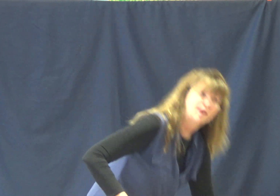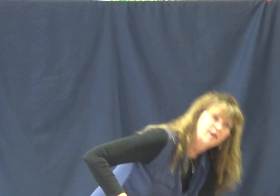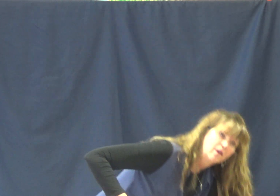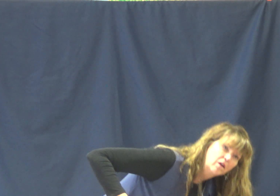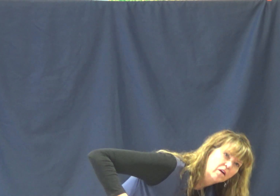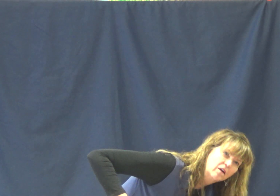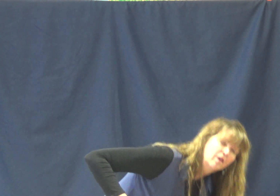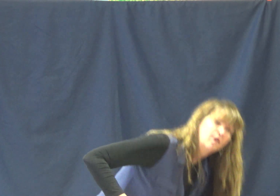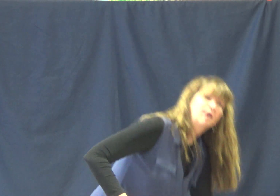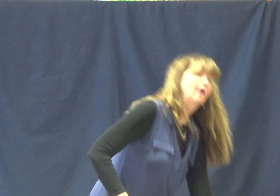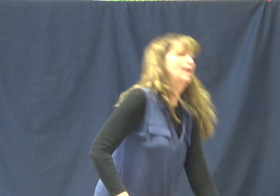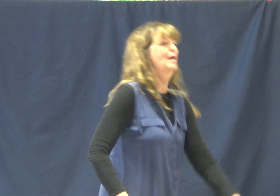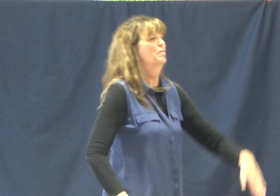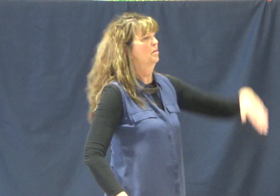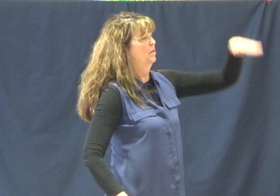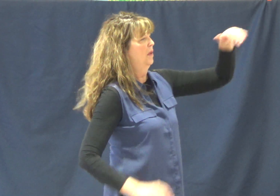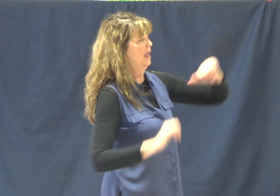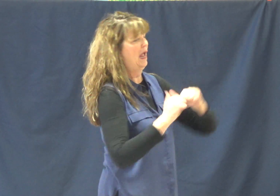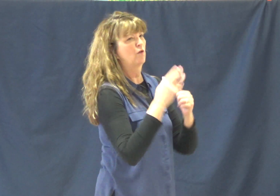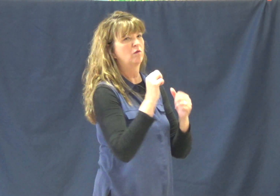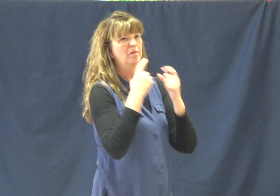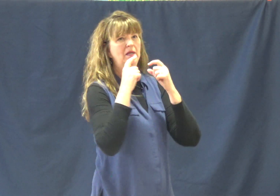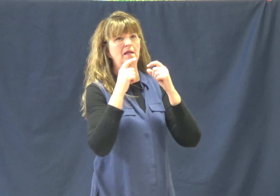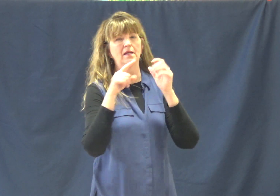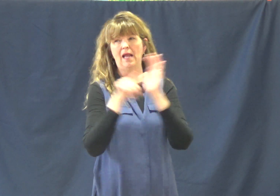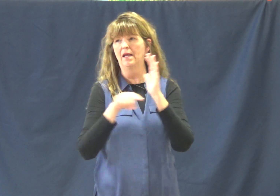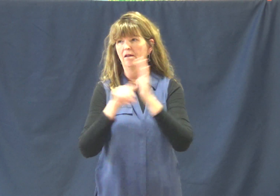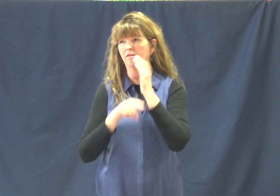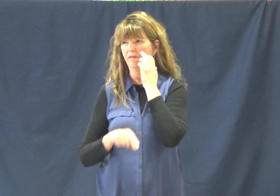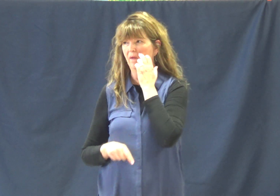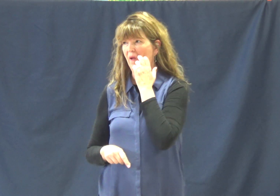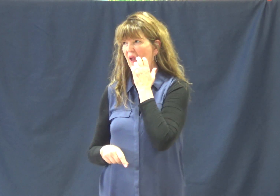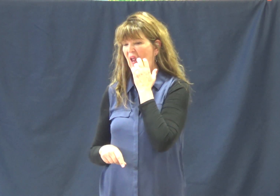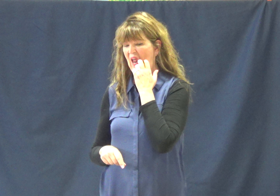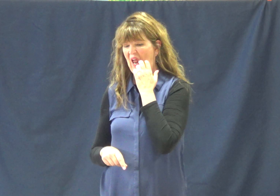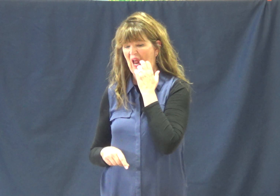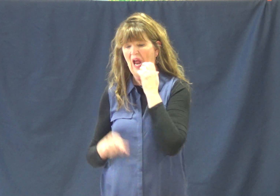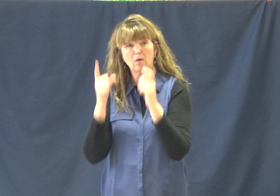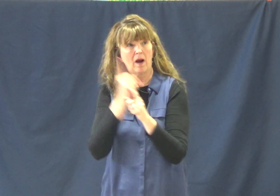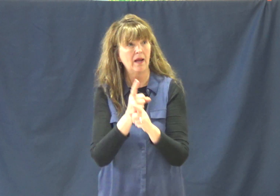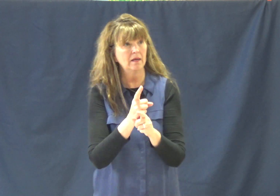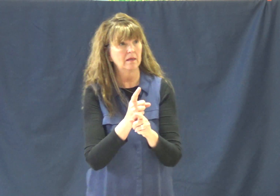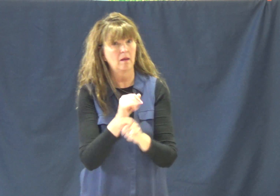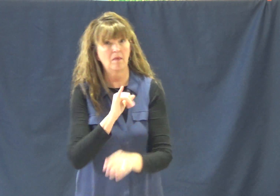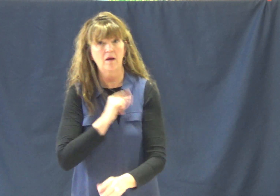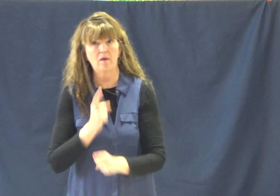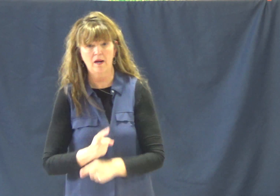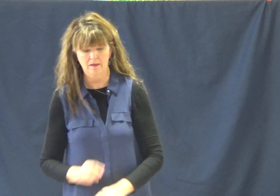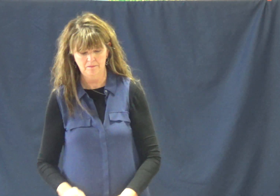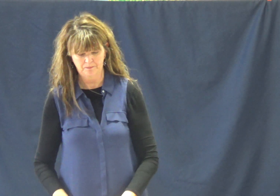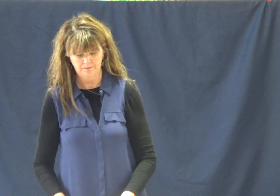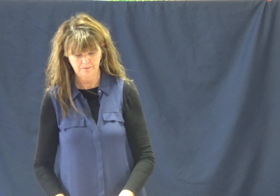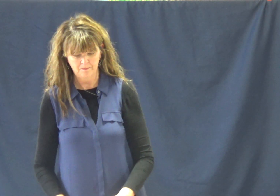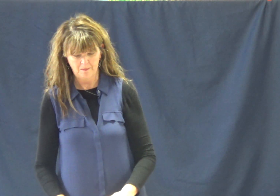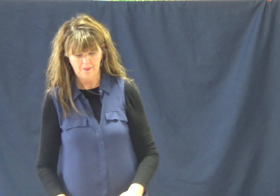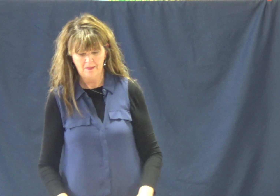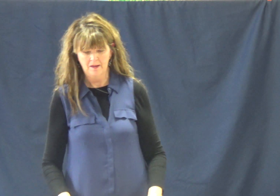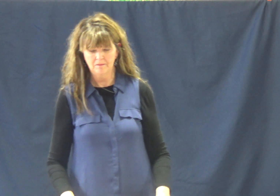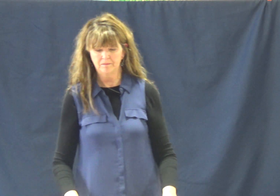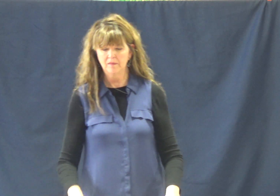that from as little children. To be negative. Am I right?